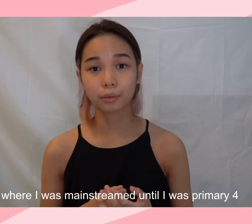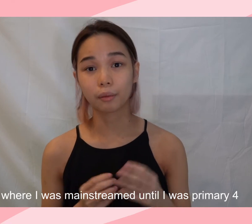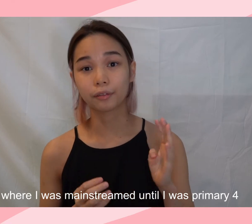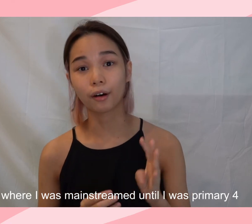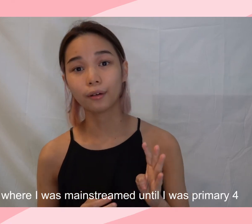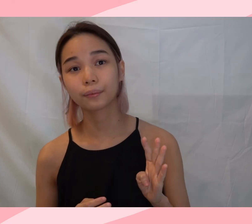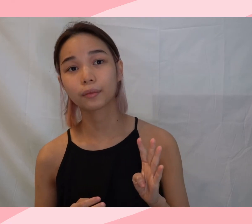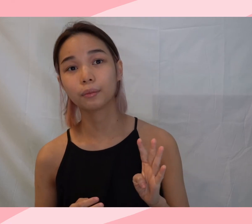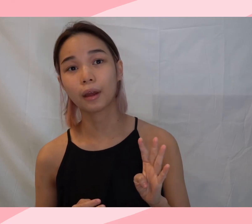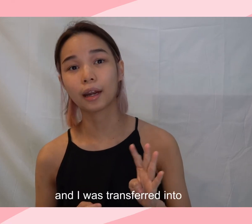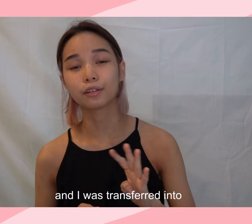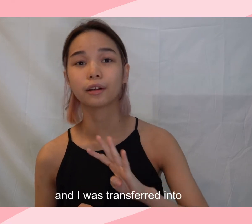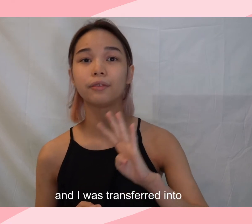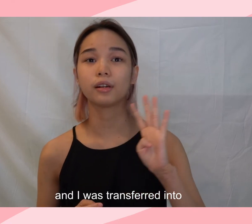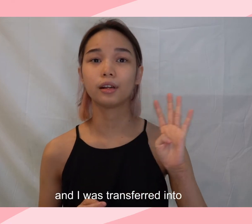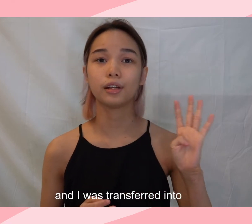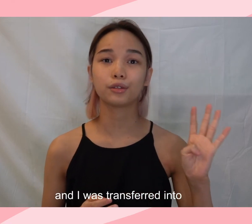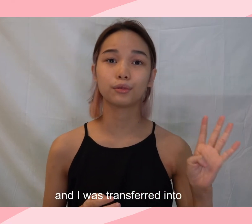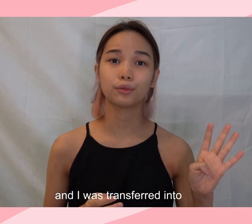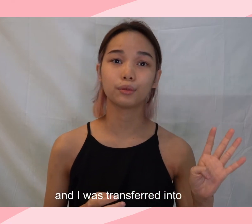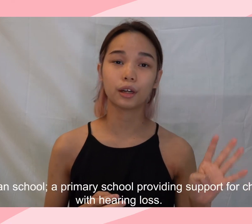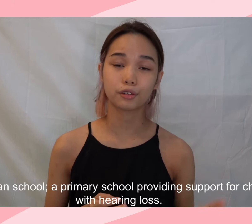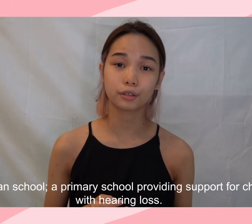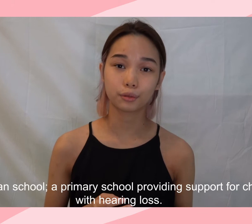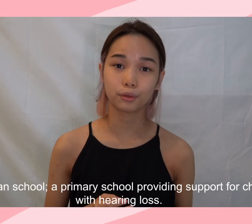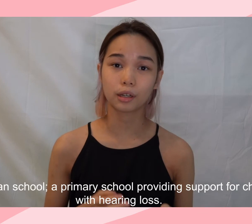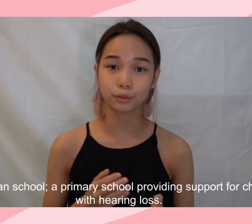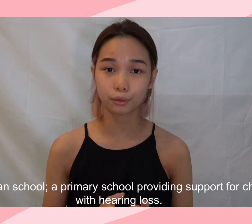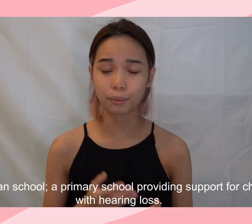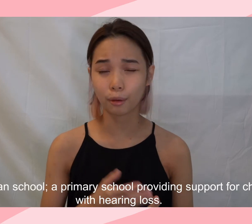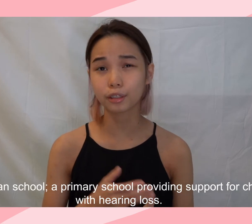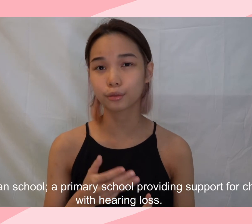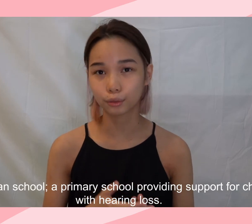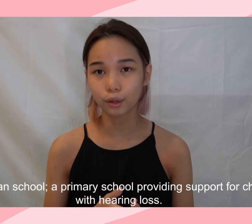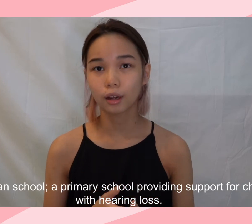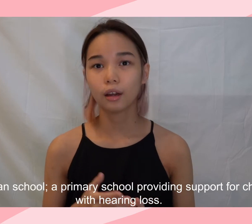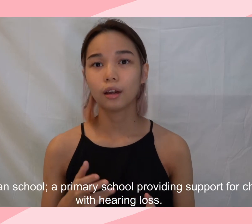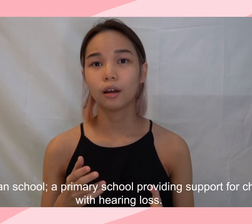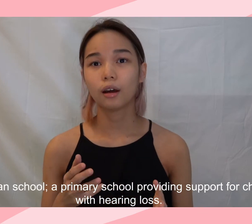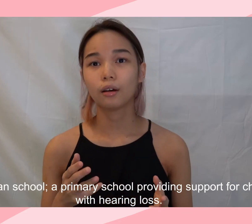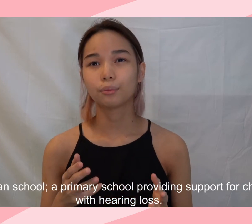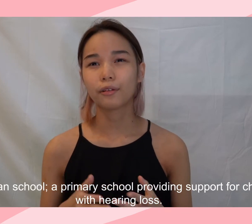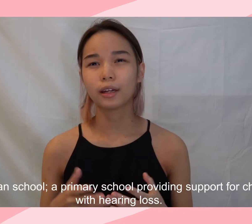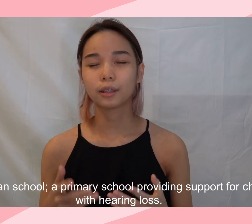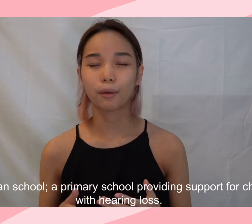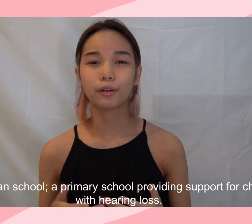primary 4 and I was transferred into connection school, a primary school, providing support